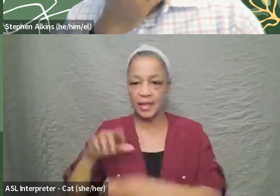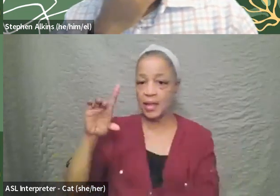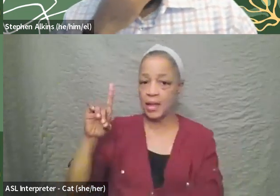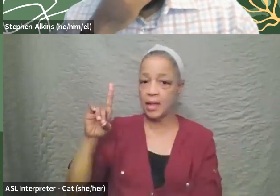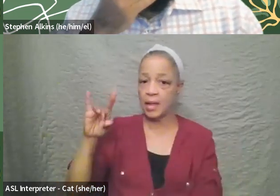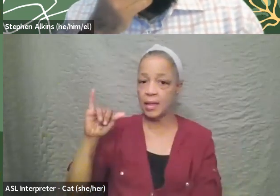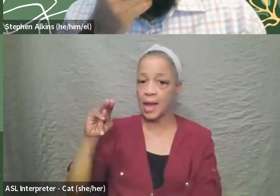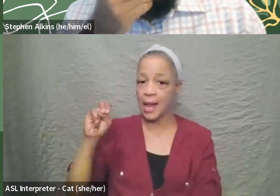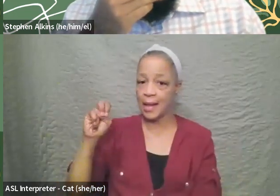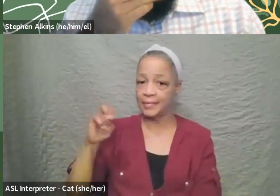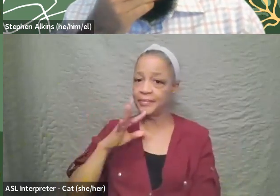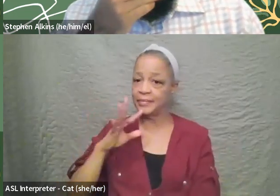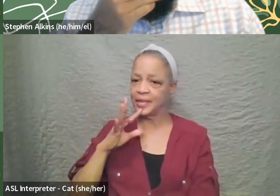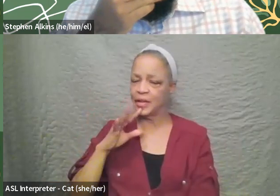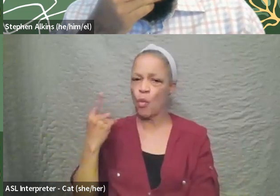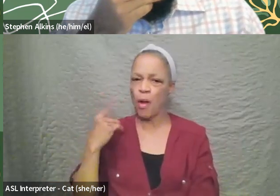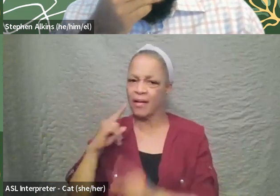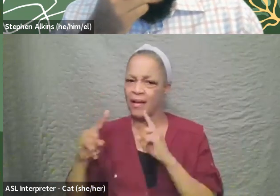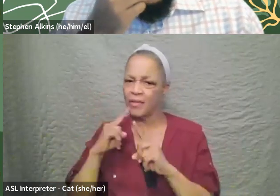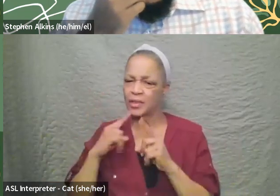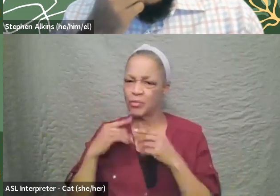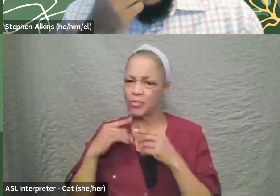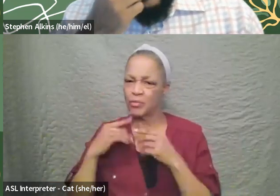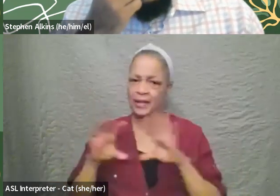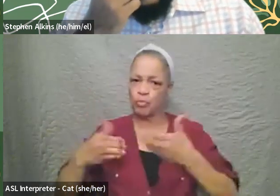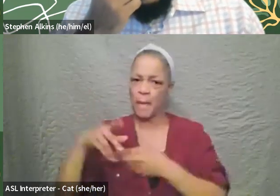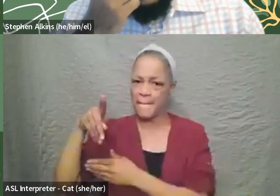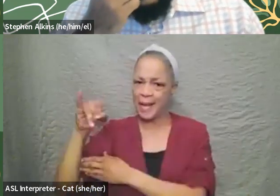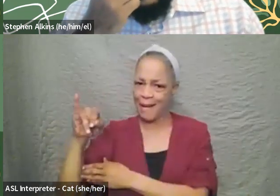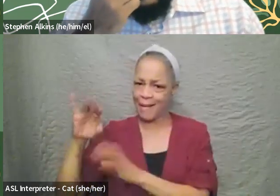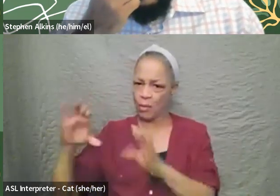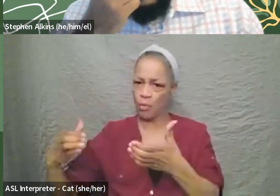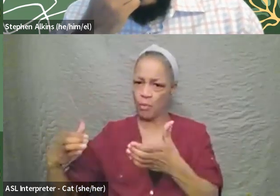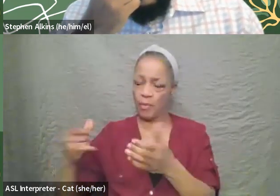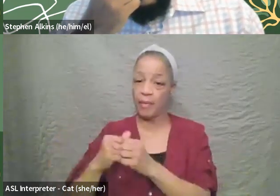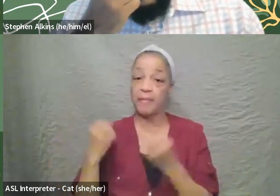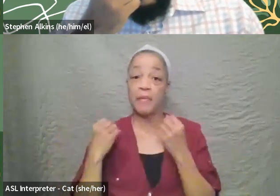been having as PIs about this is that a lot of times in the